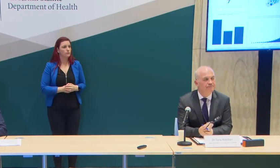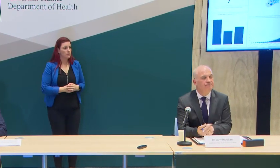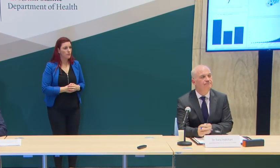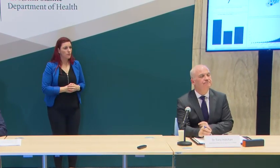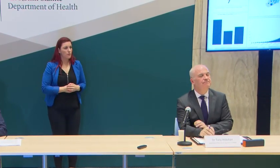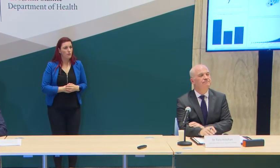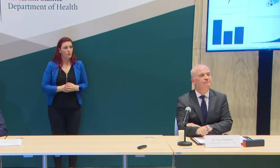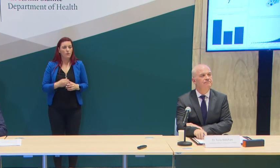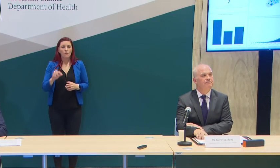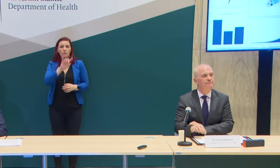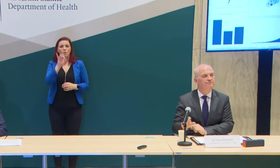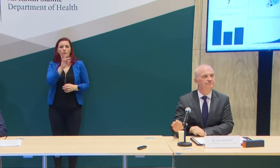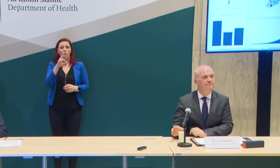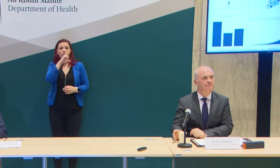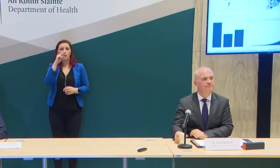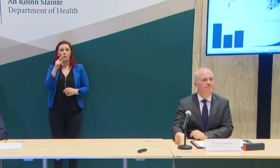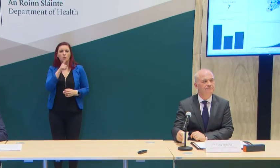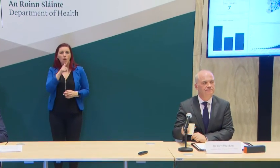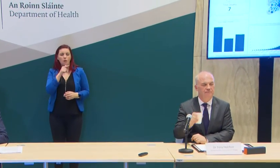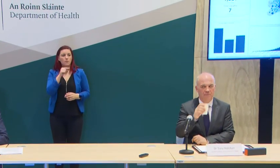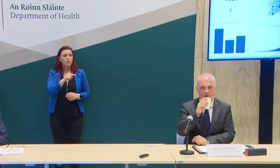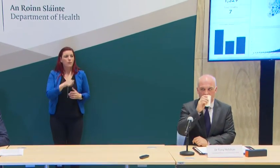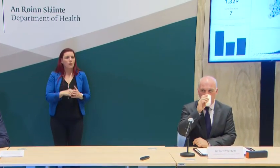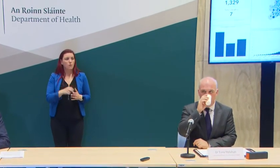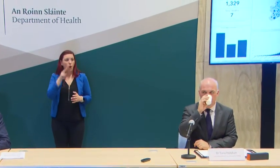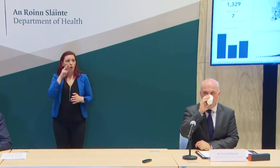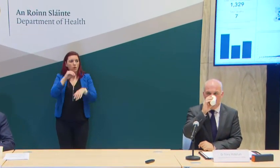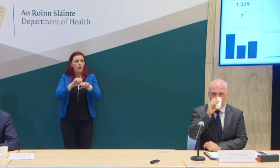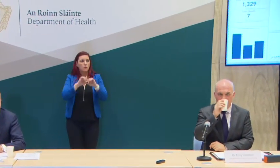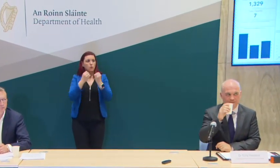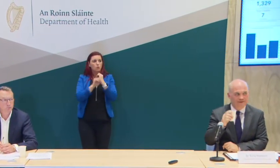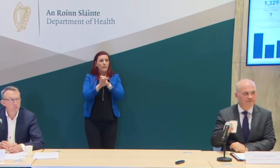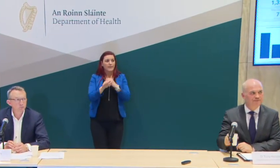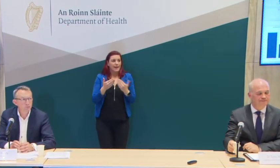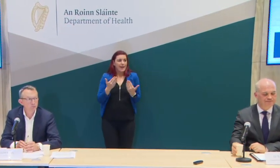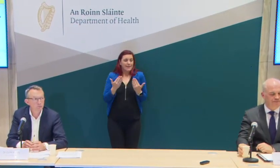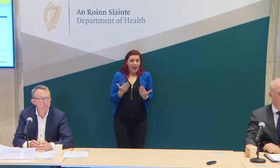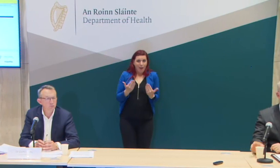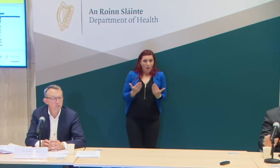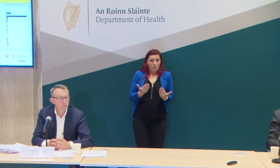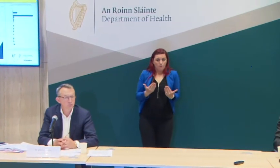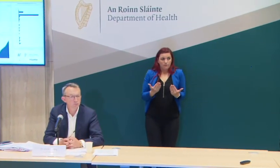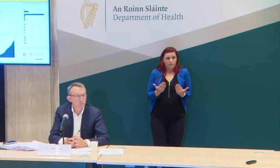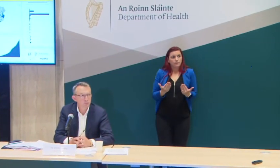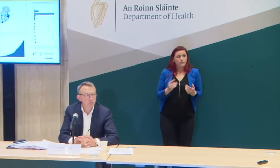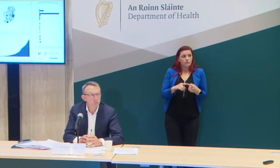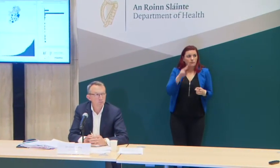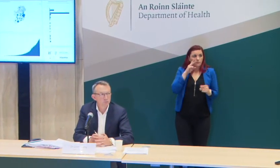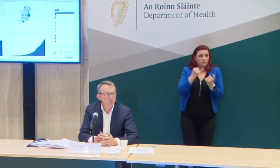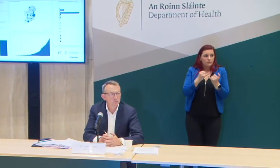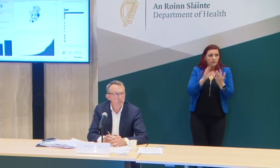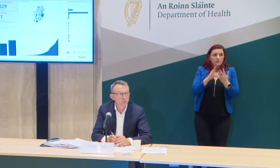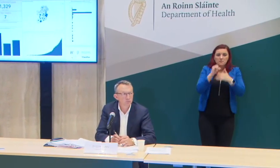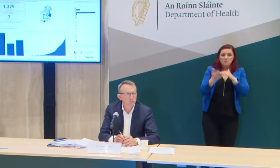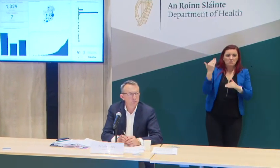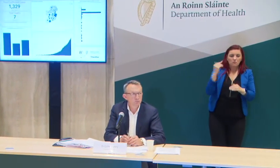Killian, Shane Beattie from News Talk. It appears on social media we're at a stage now where people 10 days ago,